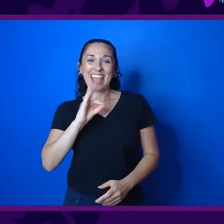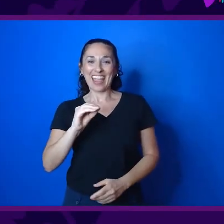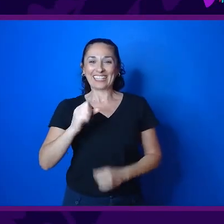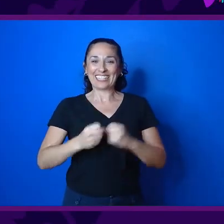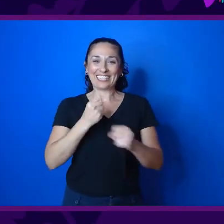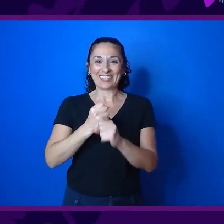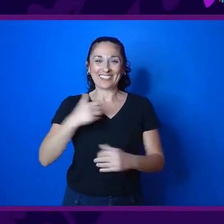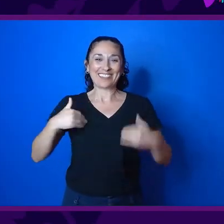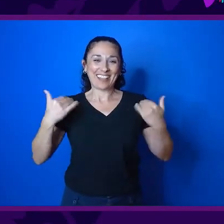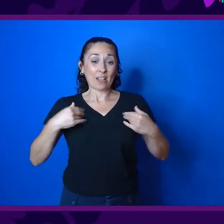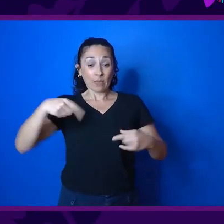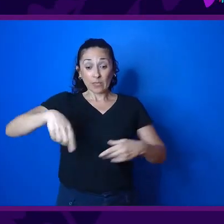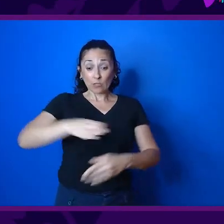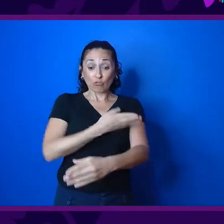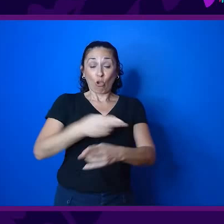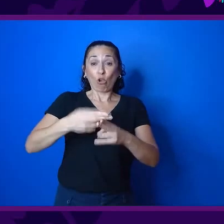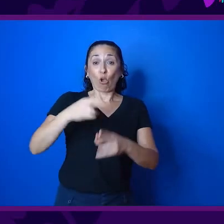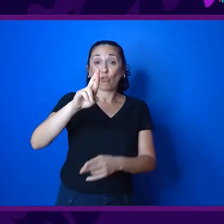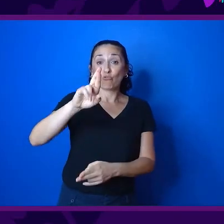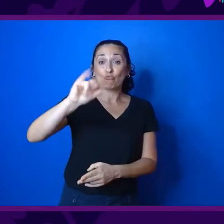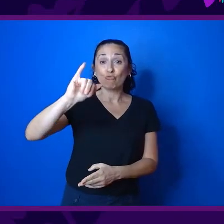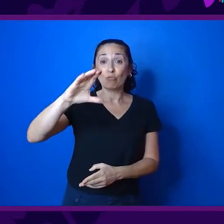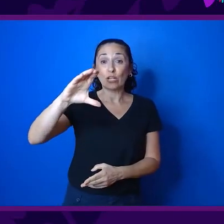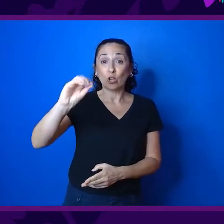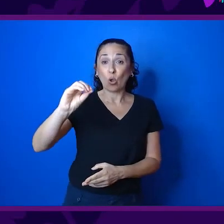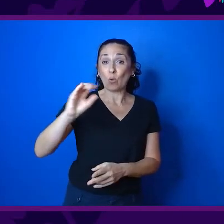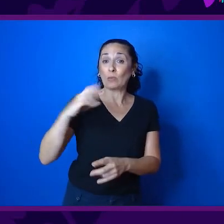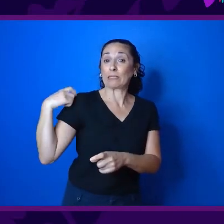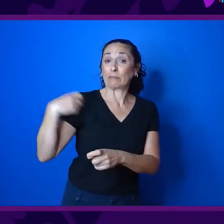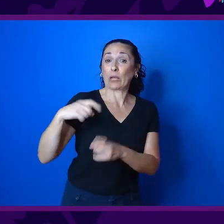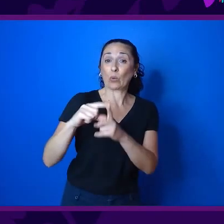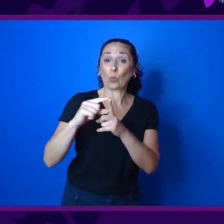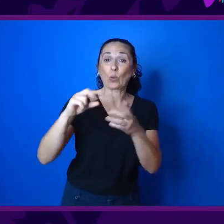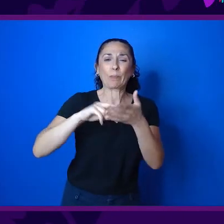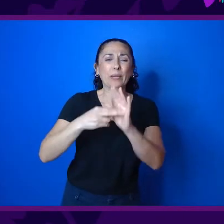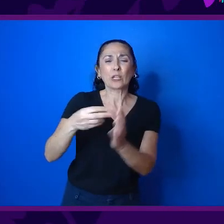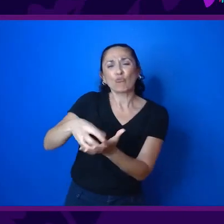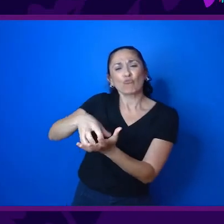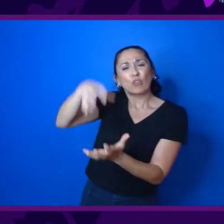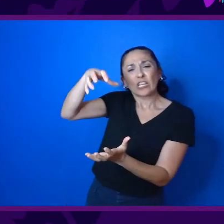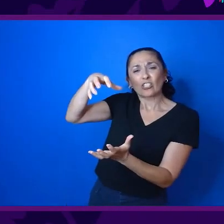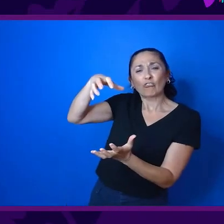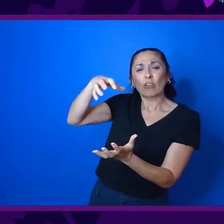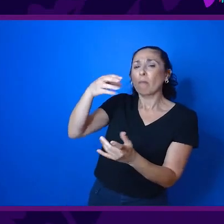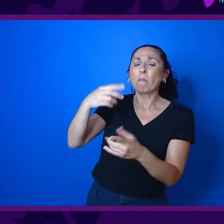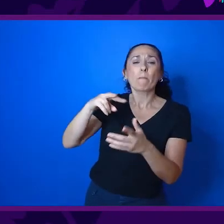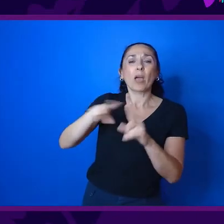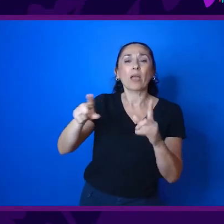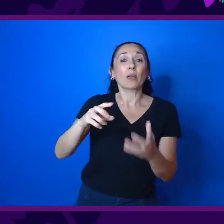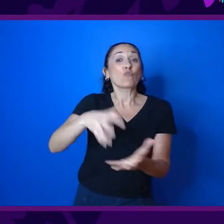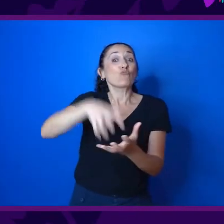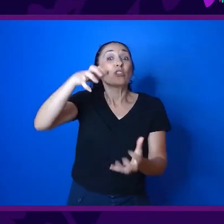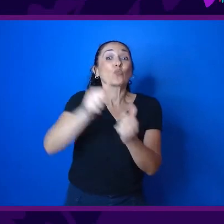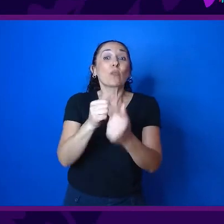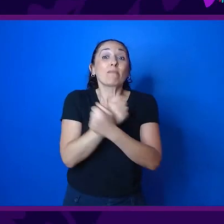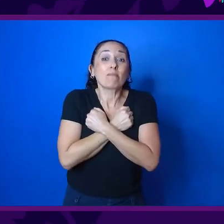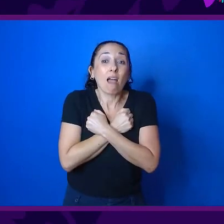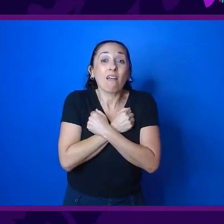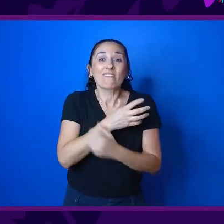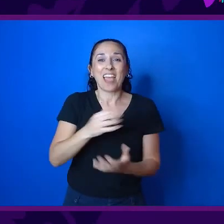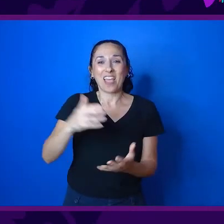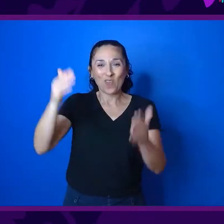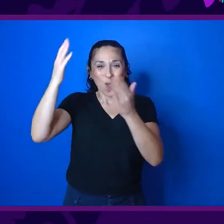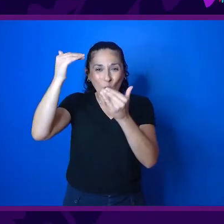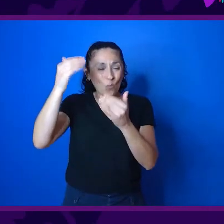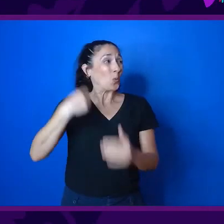is called Rico. It's about being rich with love. And hope. Yes. Something we need right now,